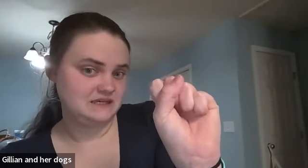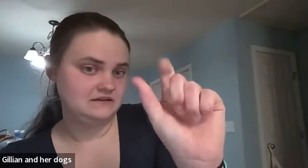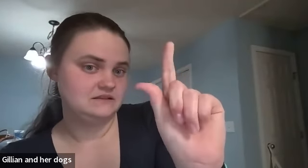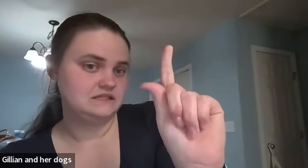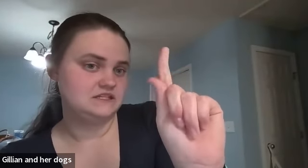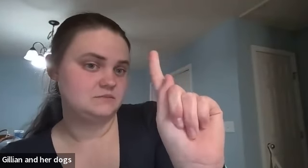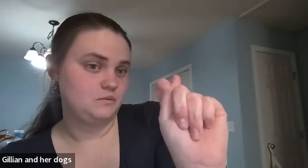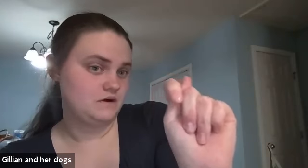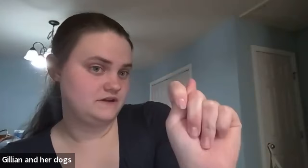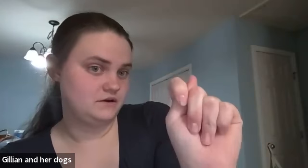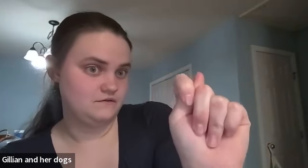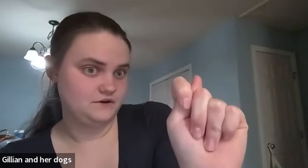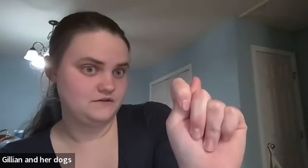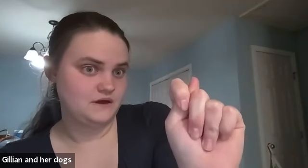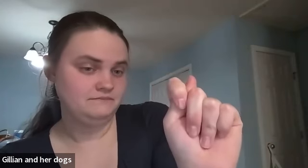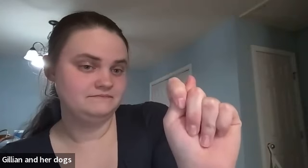T. T is going to be 1 finger over your thumb.